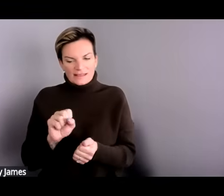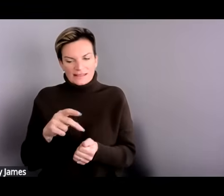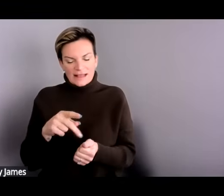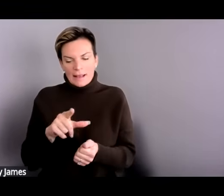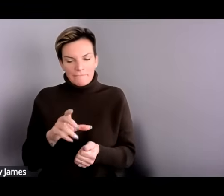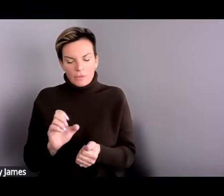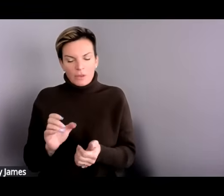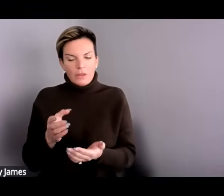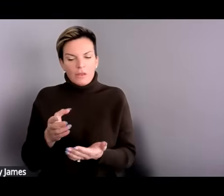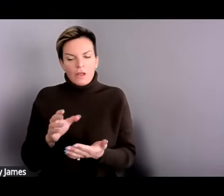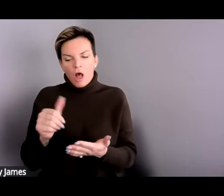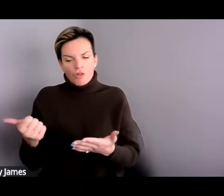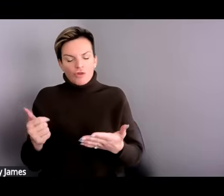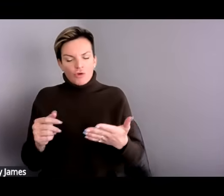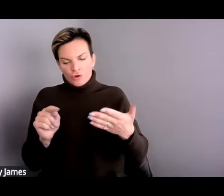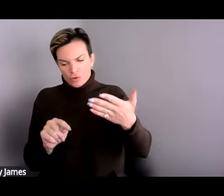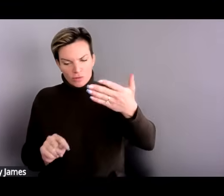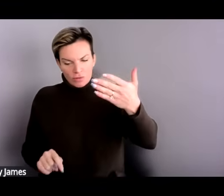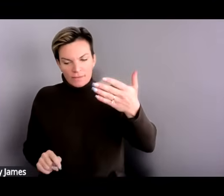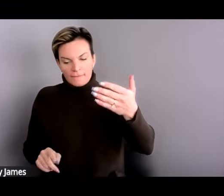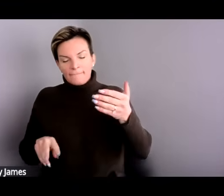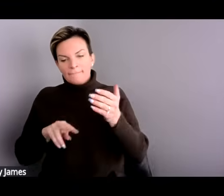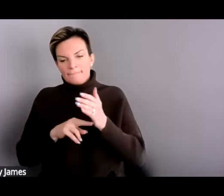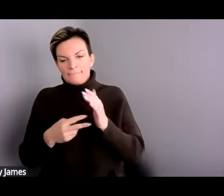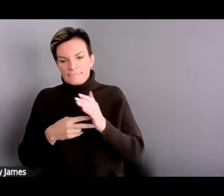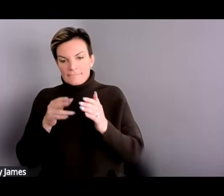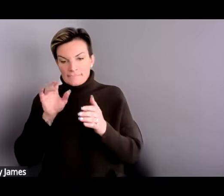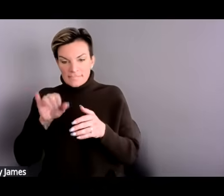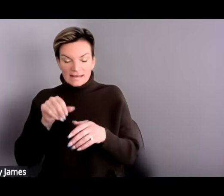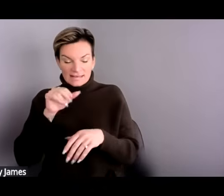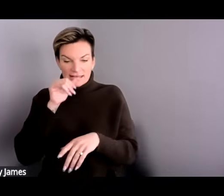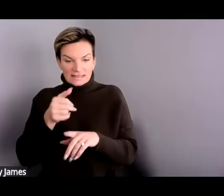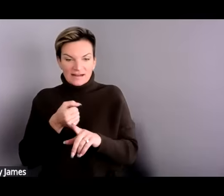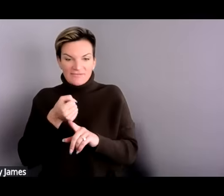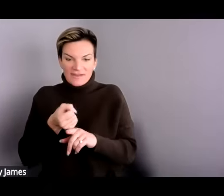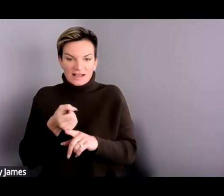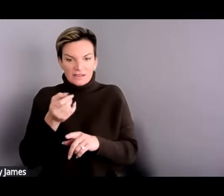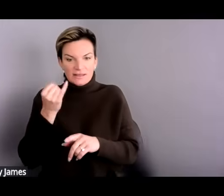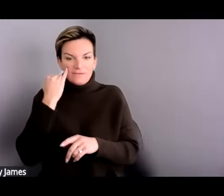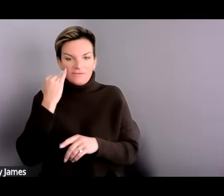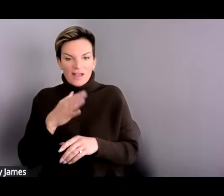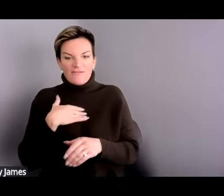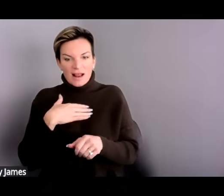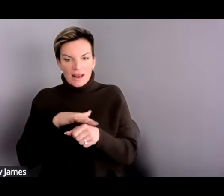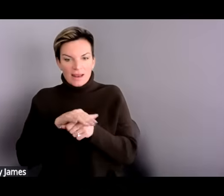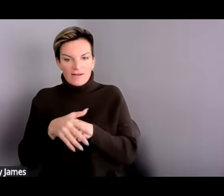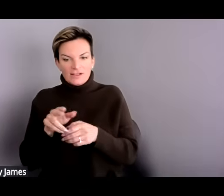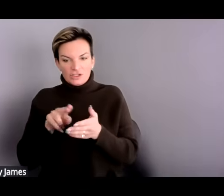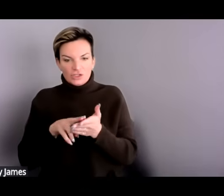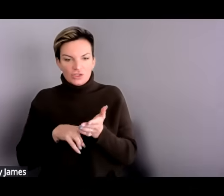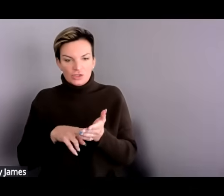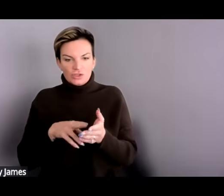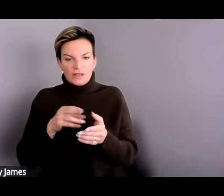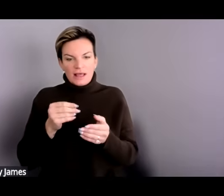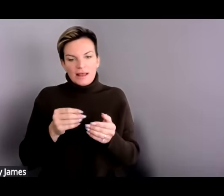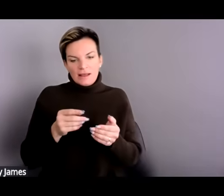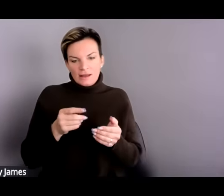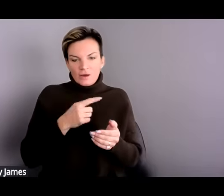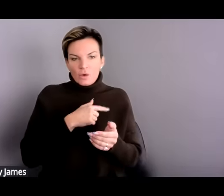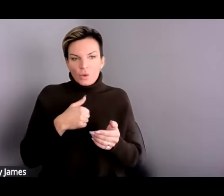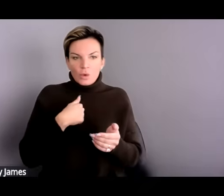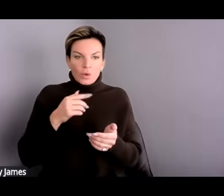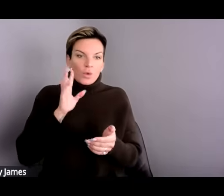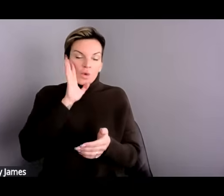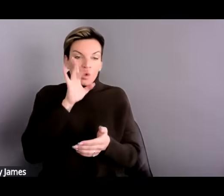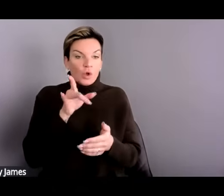the prediction of whether they have enough valid signatures. That's based on the number of valid signatures and sheets in the sample. And so therefore we would